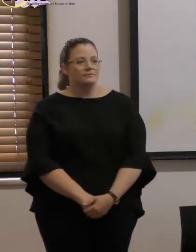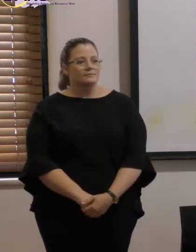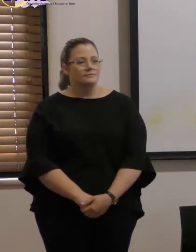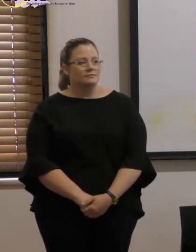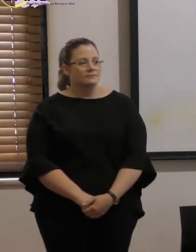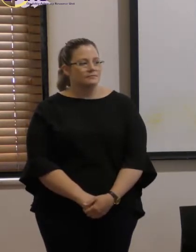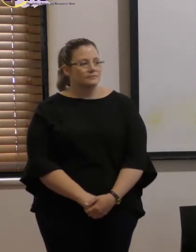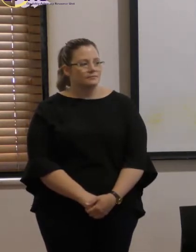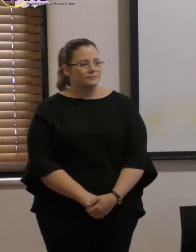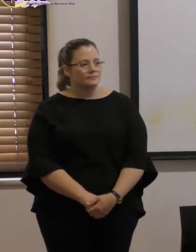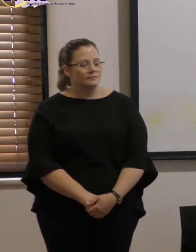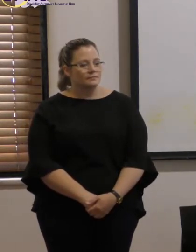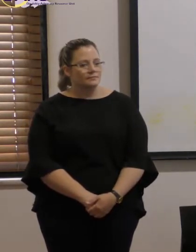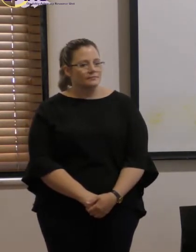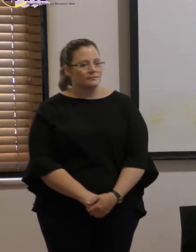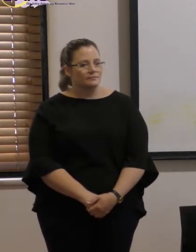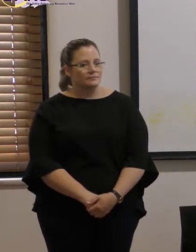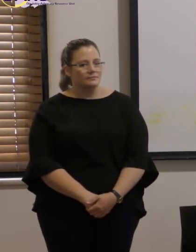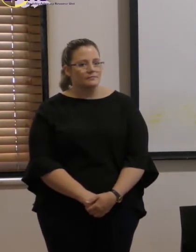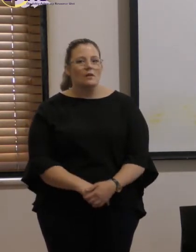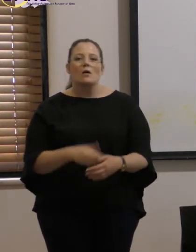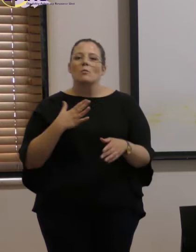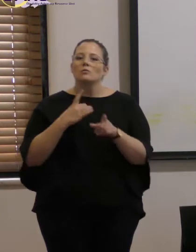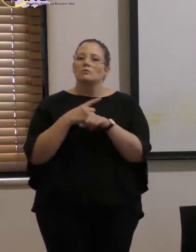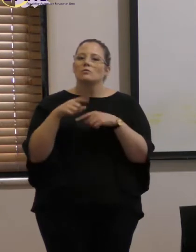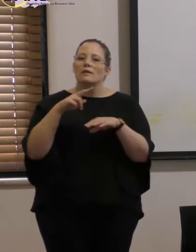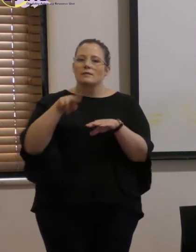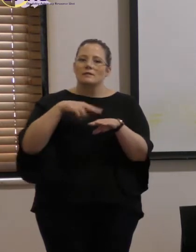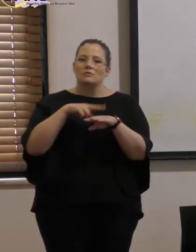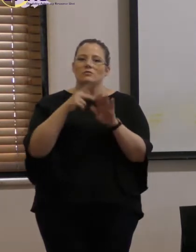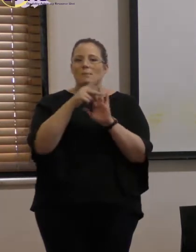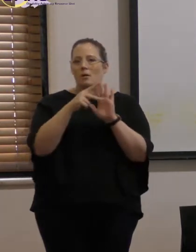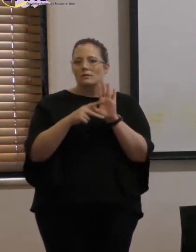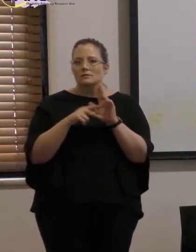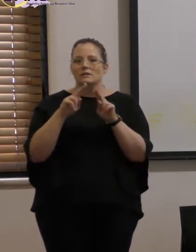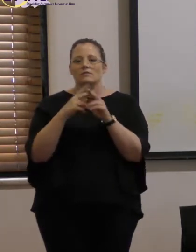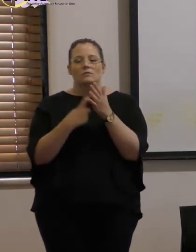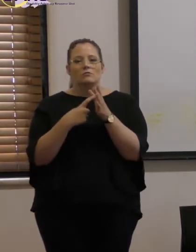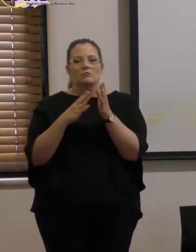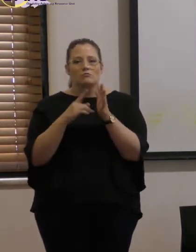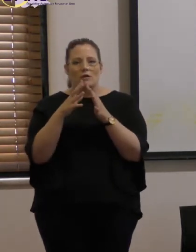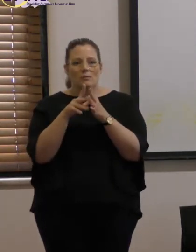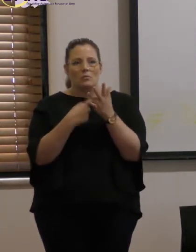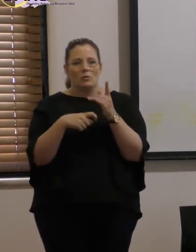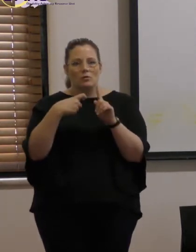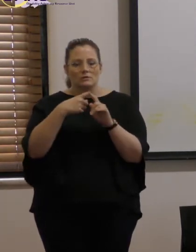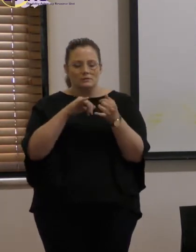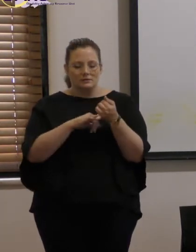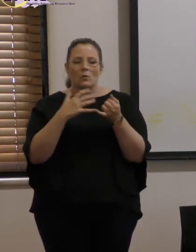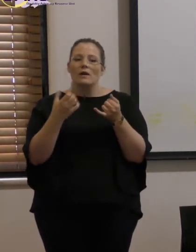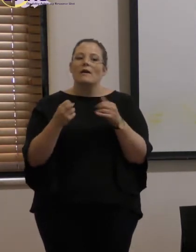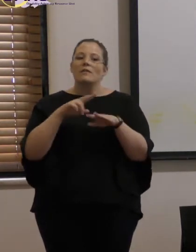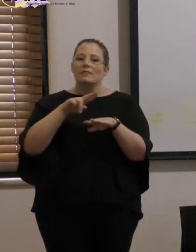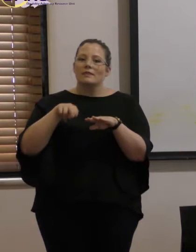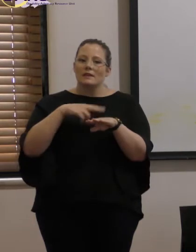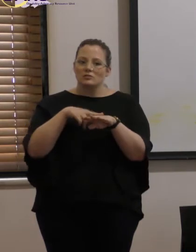wanted to talk around the national policy frameworks that are happening. So we do have the National Disability Strategy, which I am